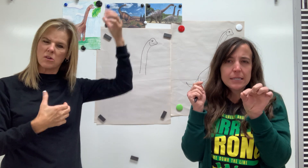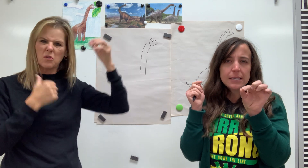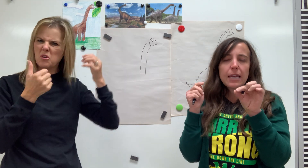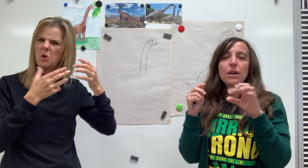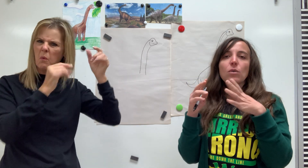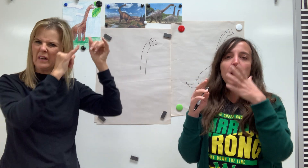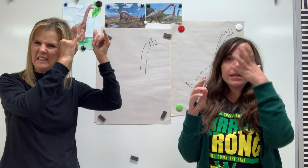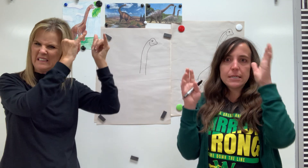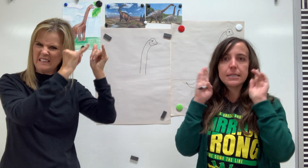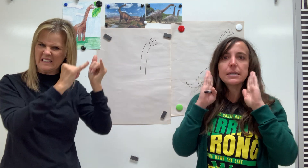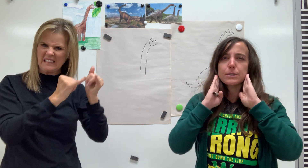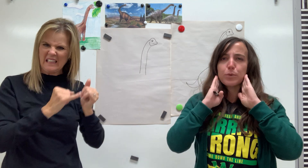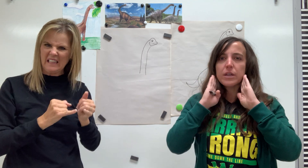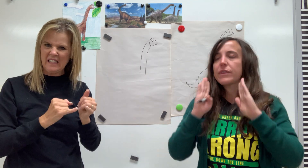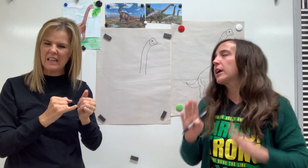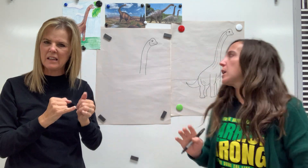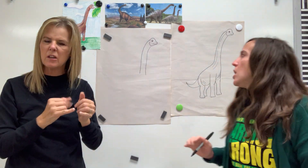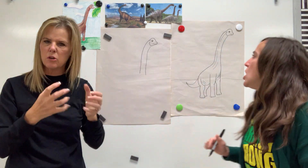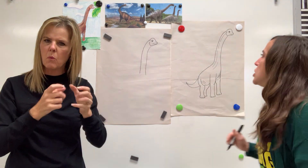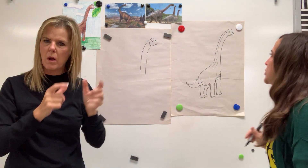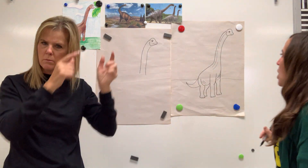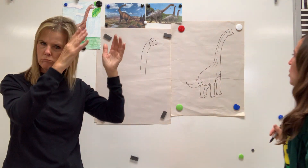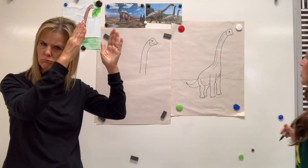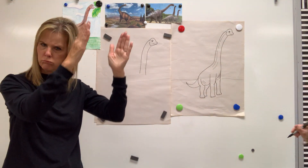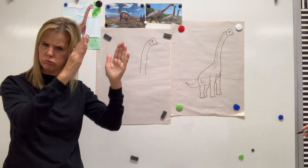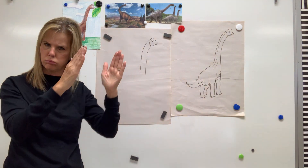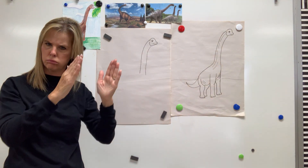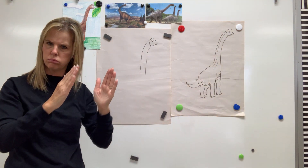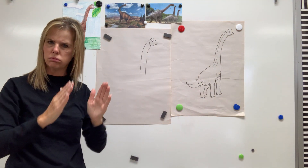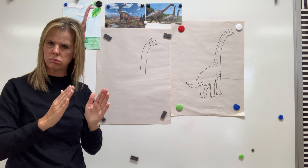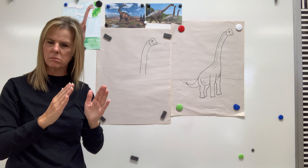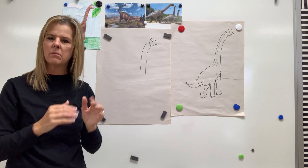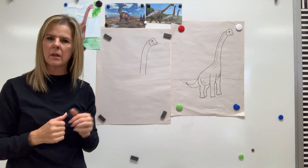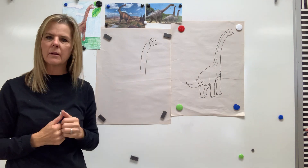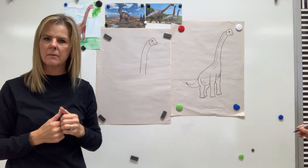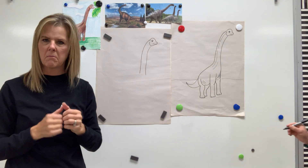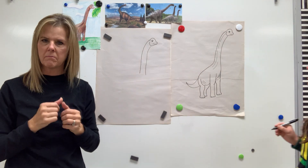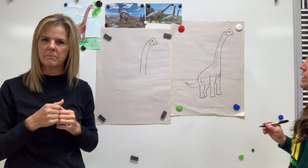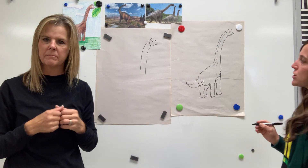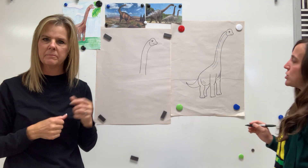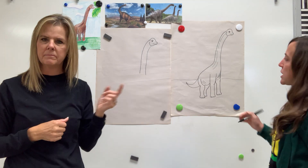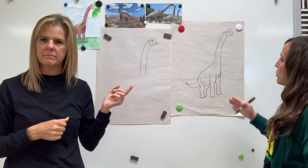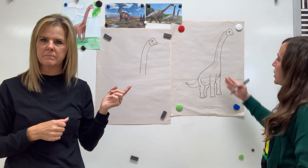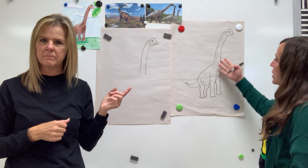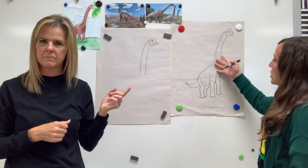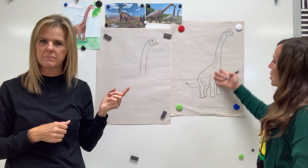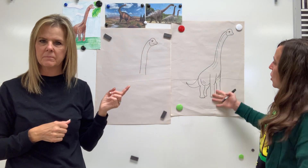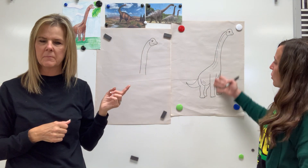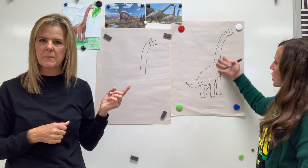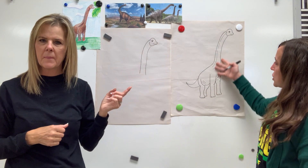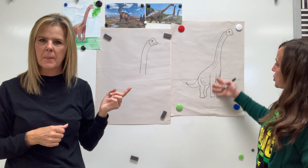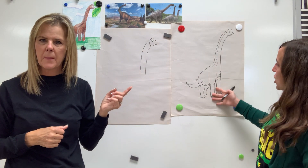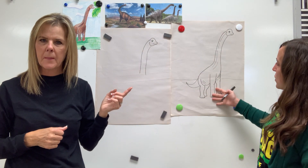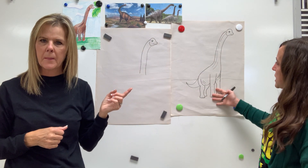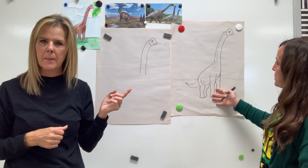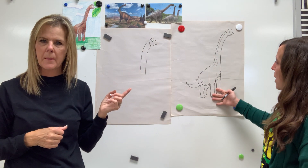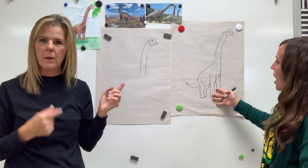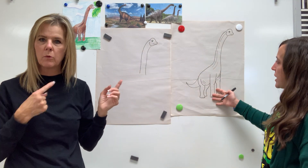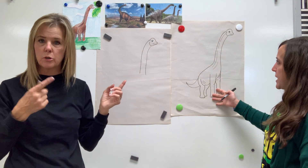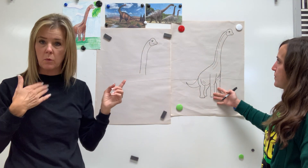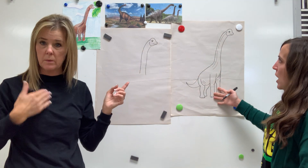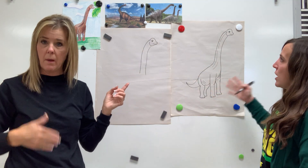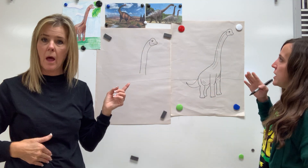skinny like a snake, okay? It's nice, it's pretty thick. So we're gonna go ahead now, guys, and this is where it might start to get weird. We're gonna show